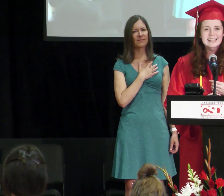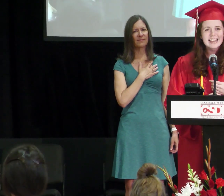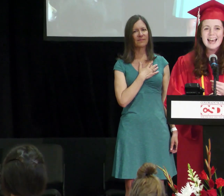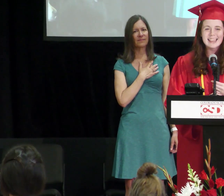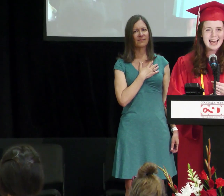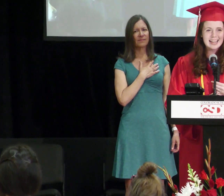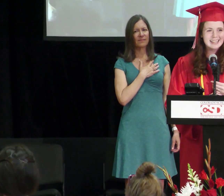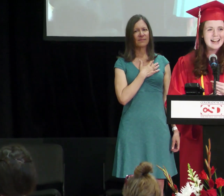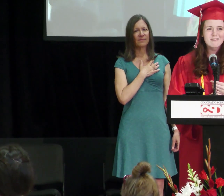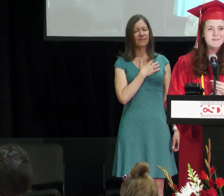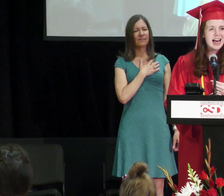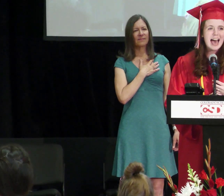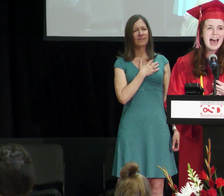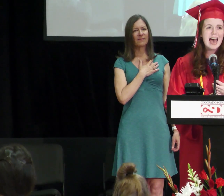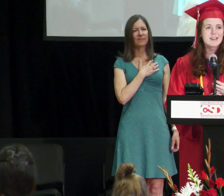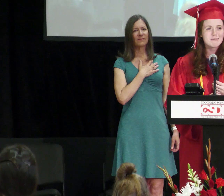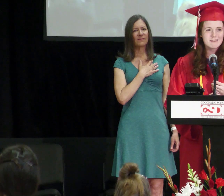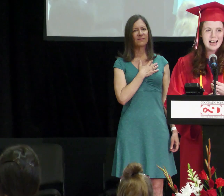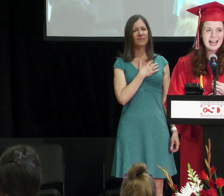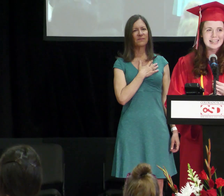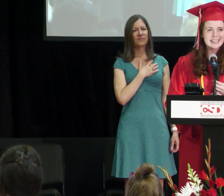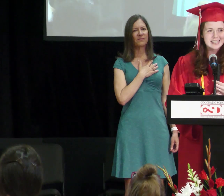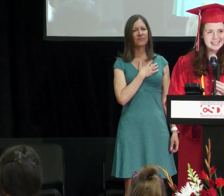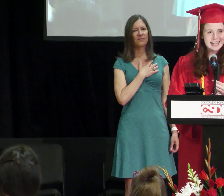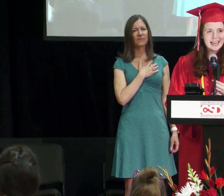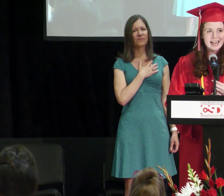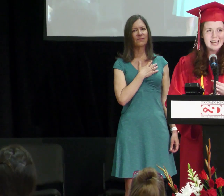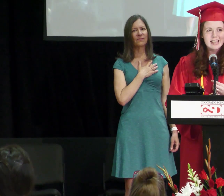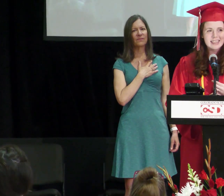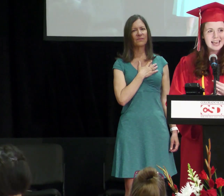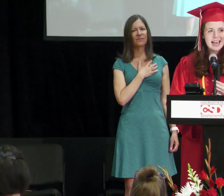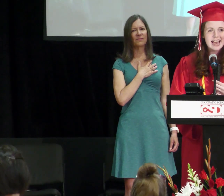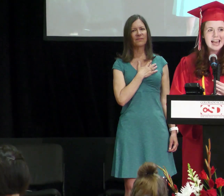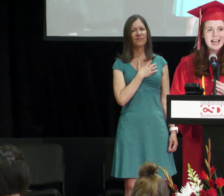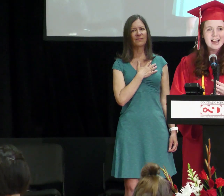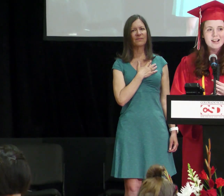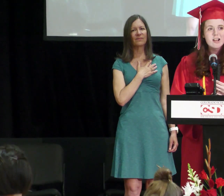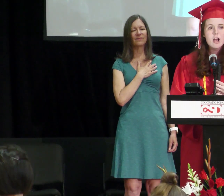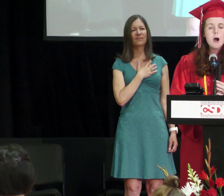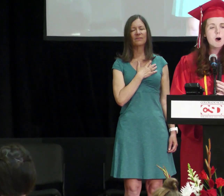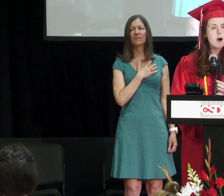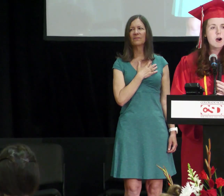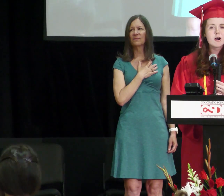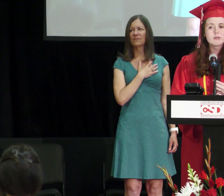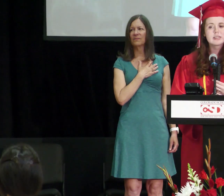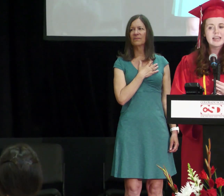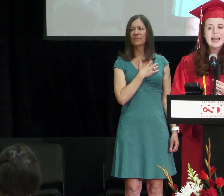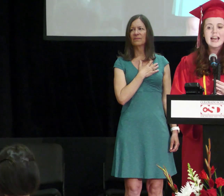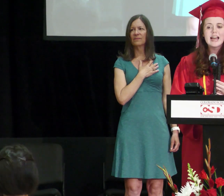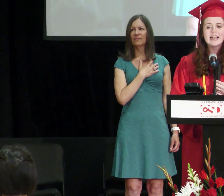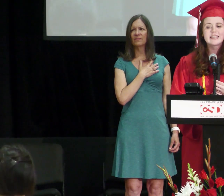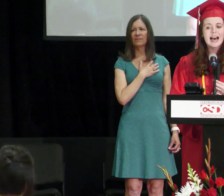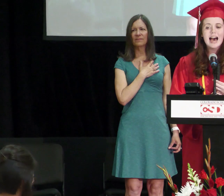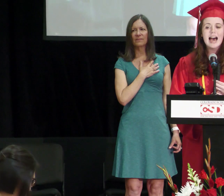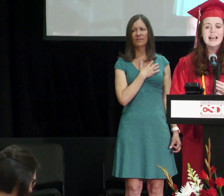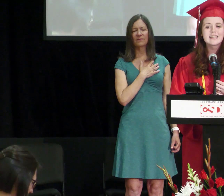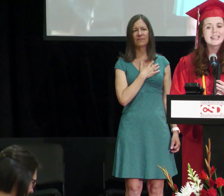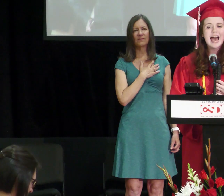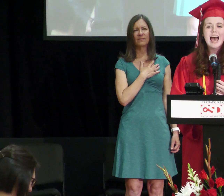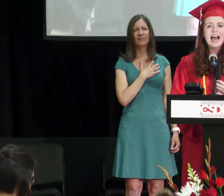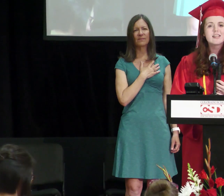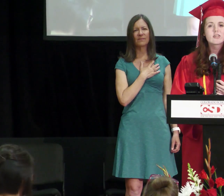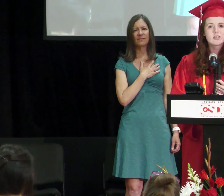that our flag was still there. Oh, say does